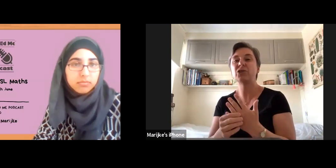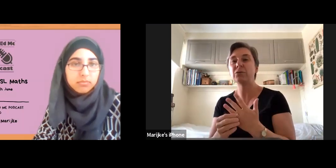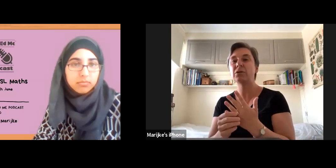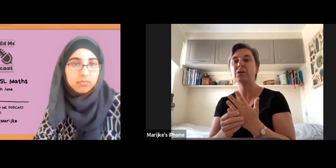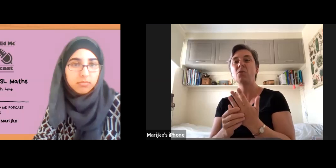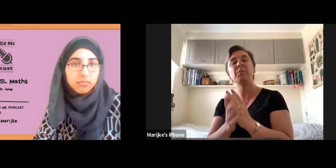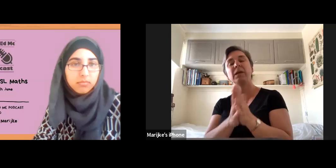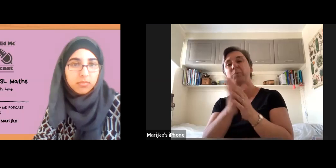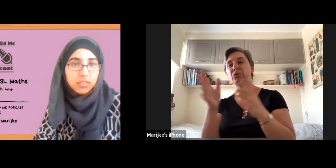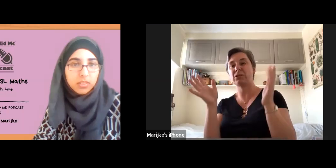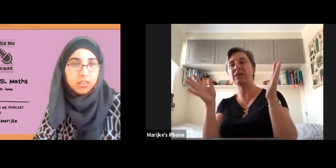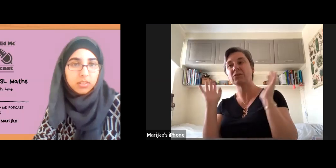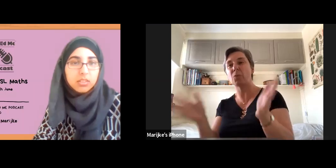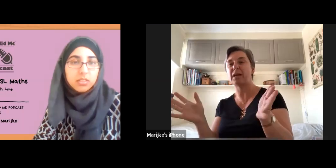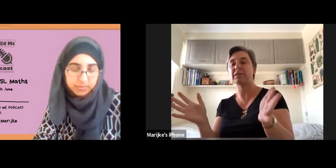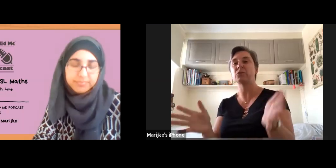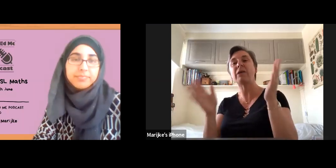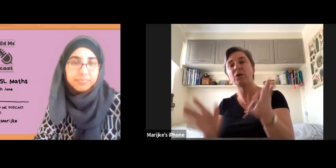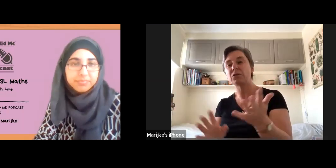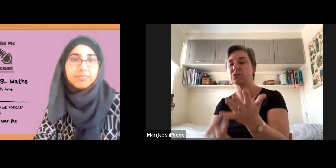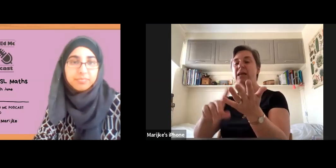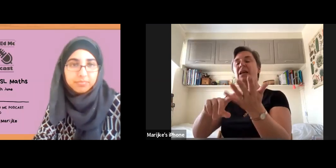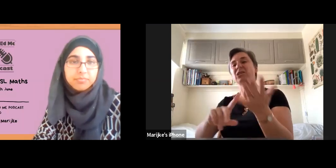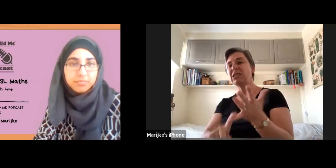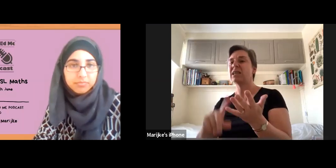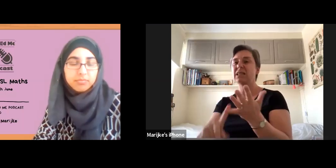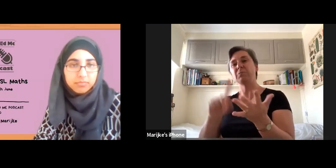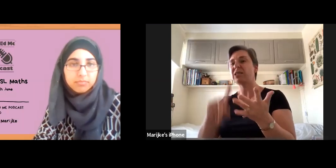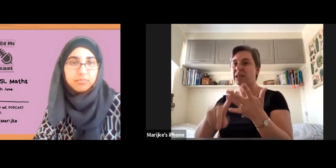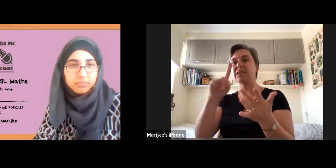children who are being pushed into the comprehensive route, who have got to do their GCSEs,